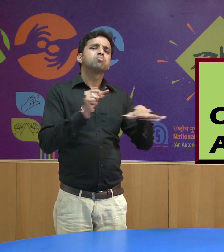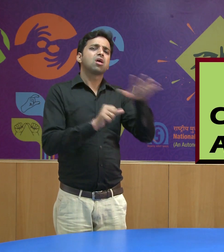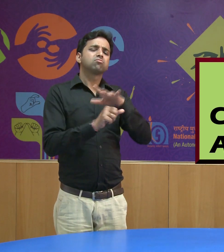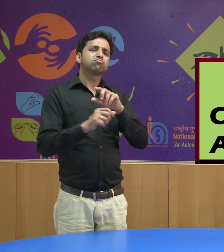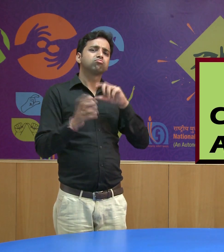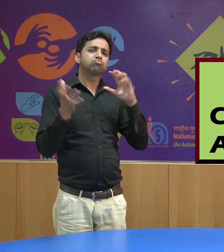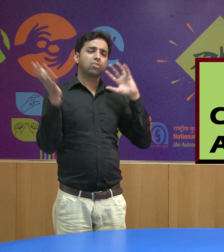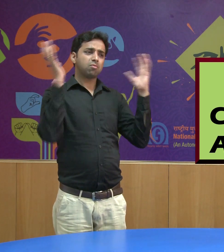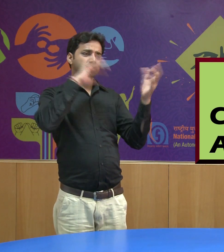country.